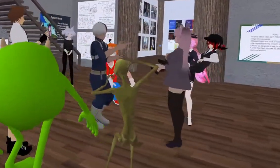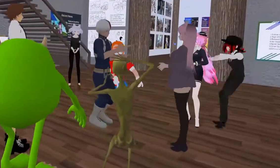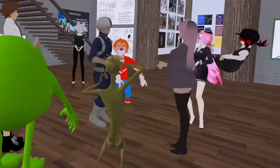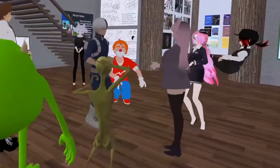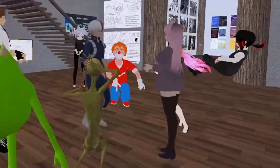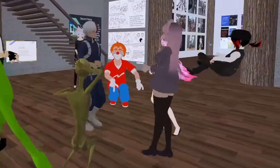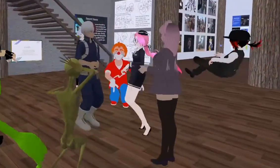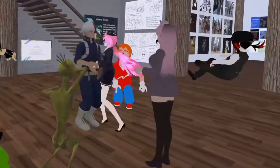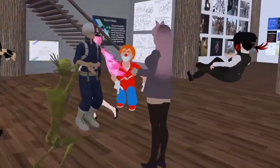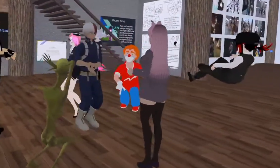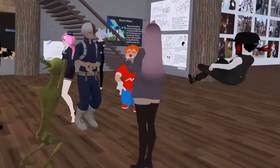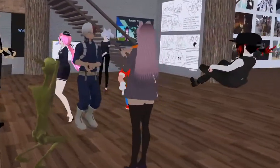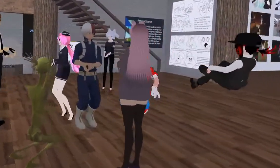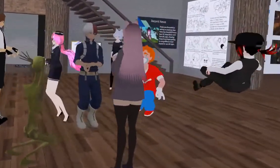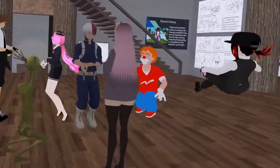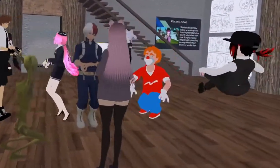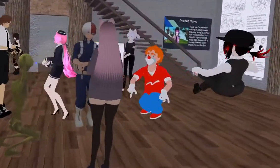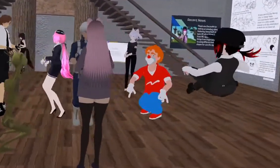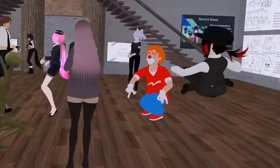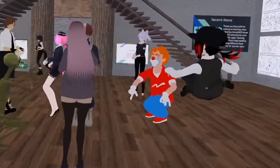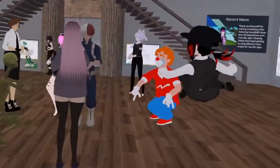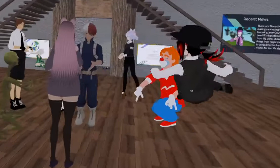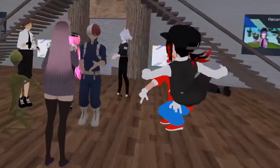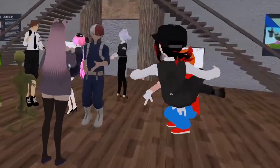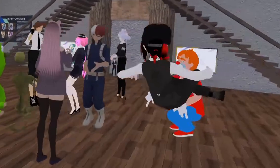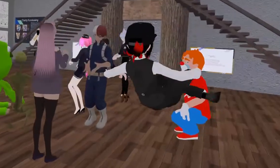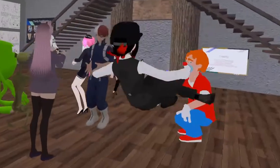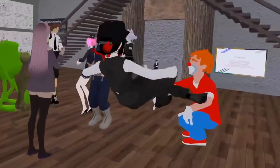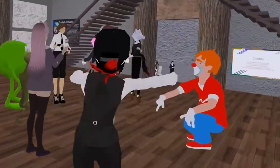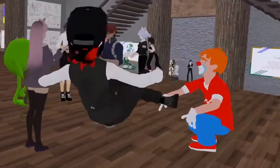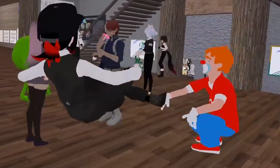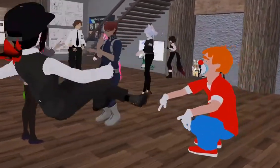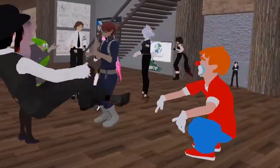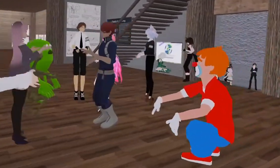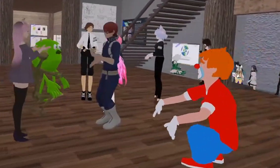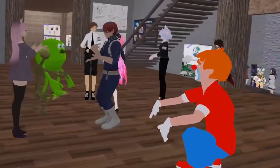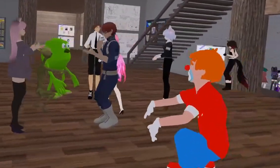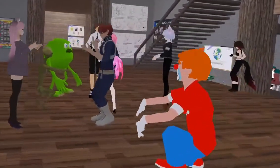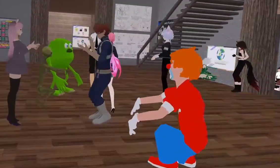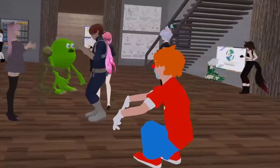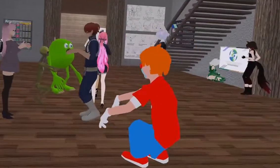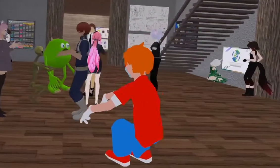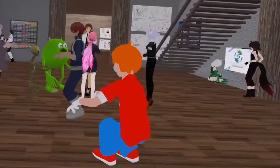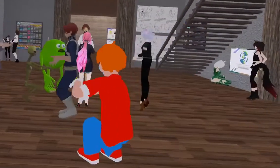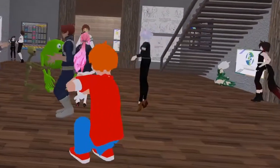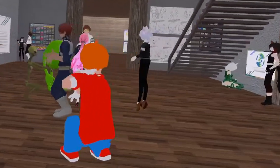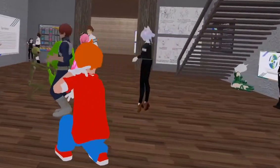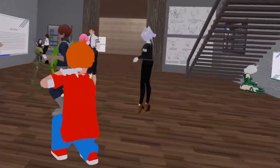like food Hey, what's up? like this? How do you do an M again? I'm looking at the Dancing? diagram, but it doesn't make any sense to me. Oh yeah. Okay, so there's